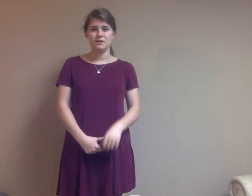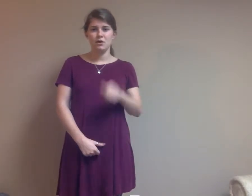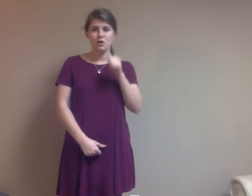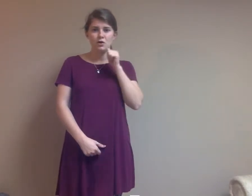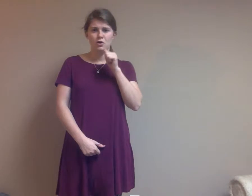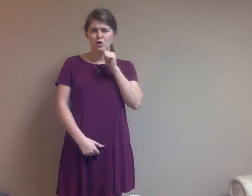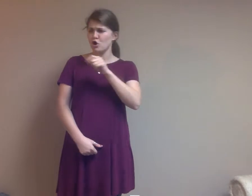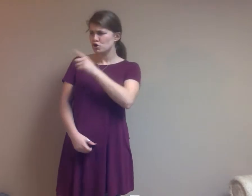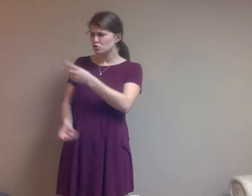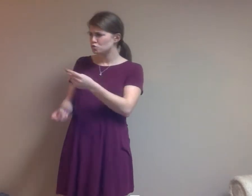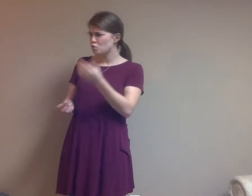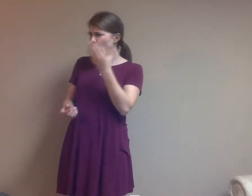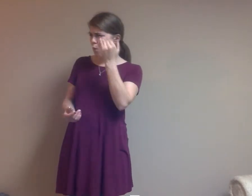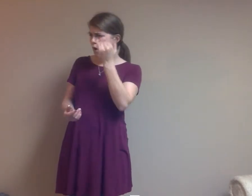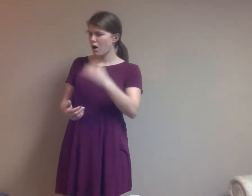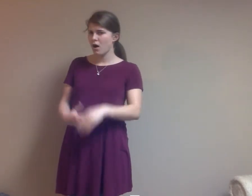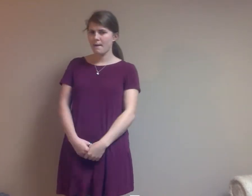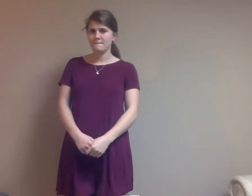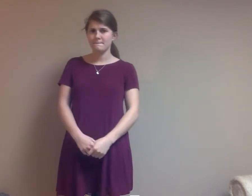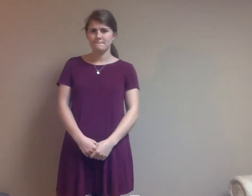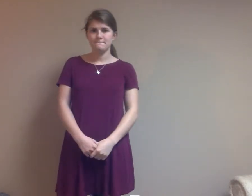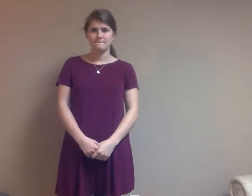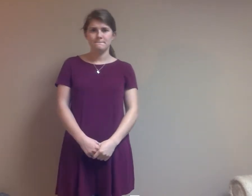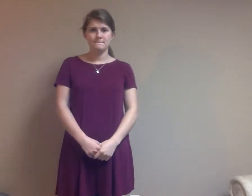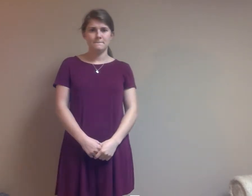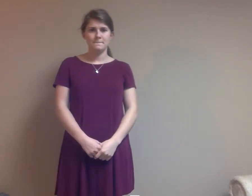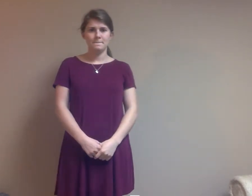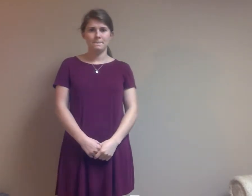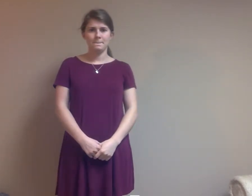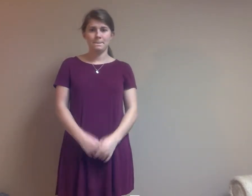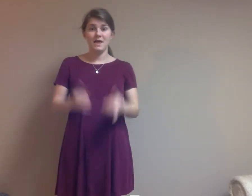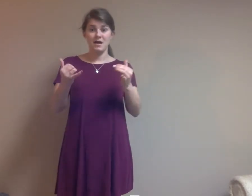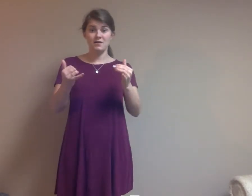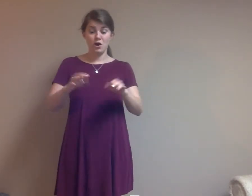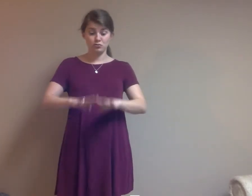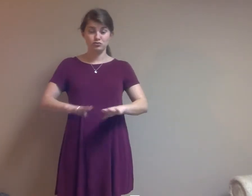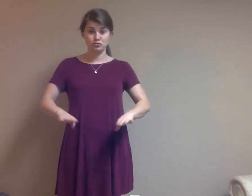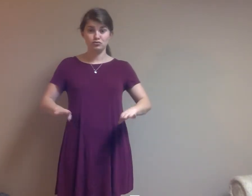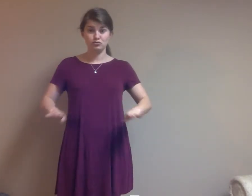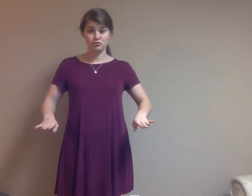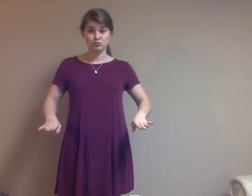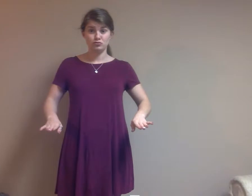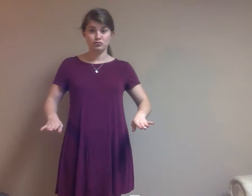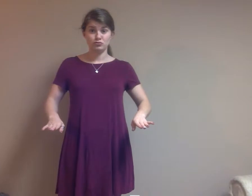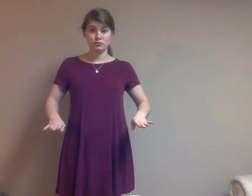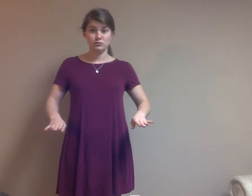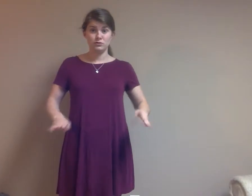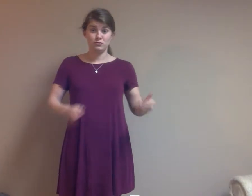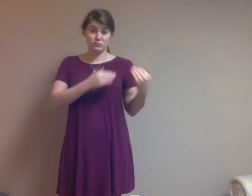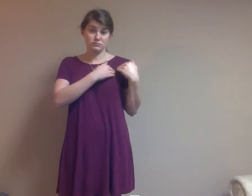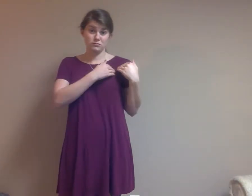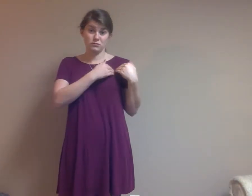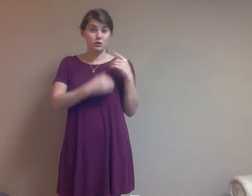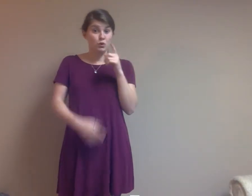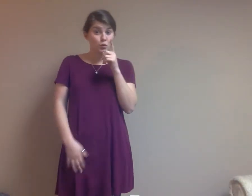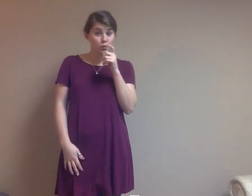The children are now the responsibility of Mr. Hesselman, the housemaster in charge of juniors at Highfield. Nice. Girls,